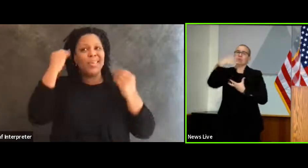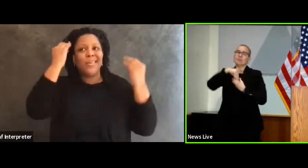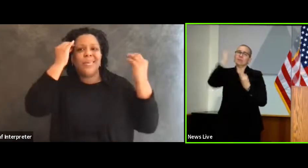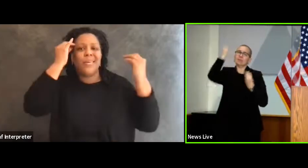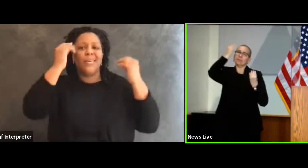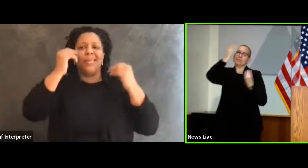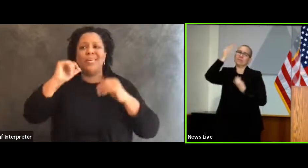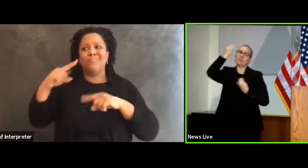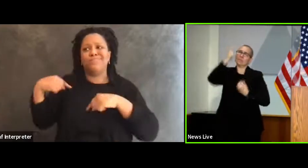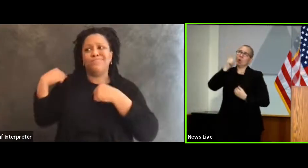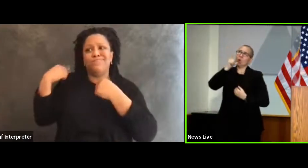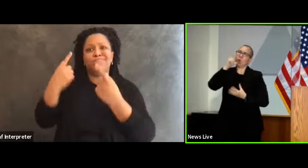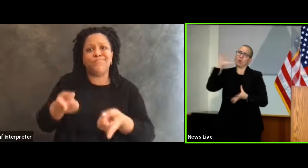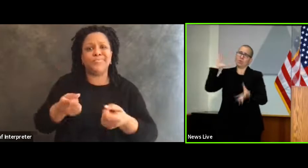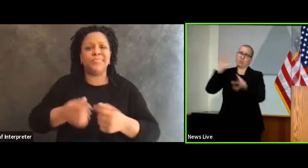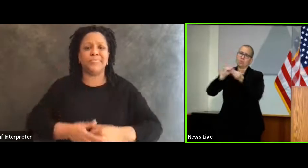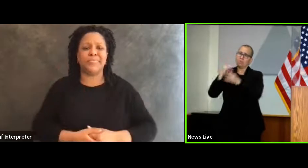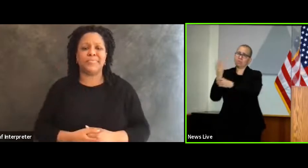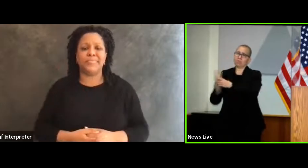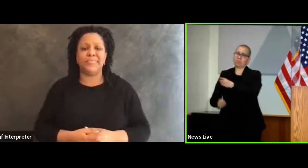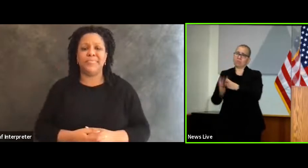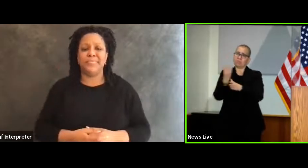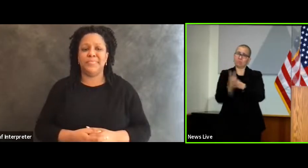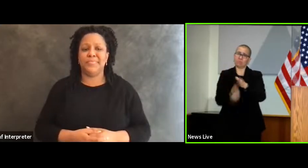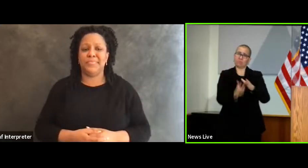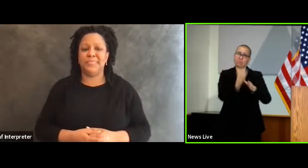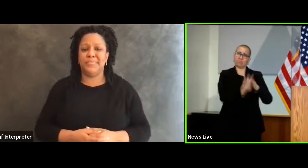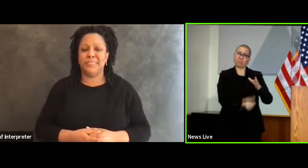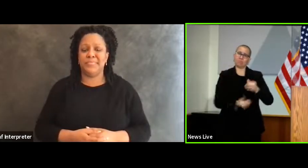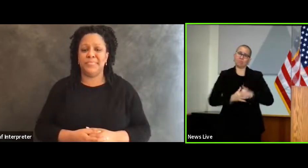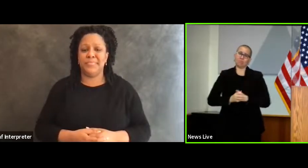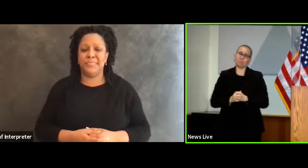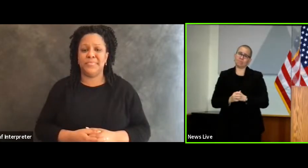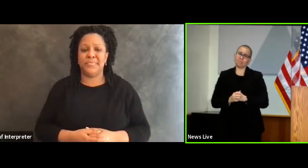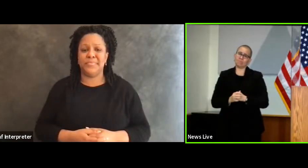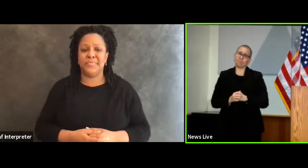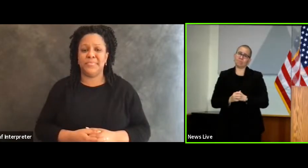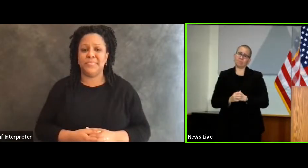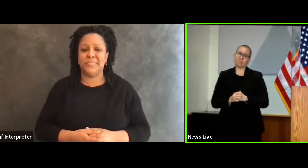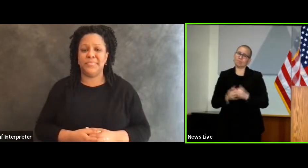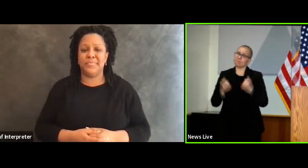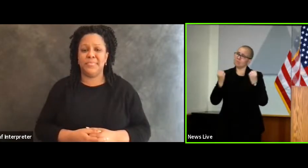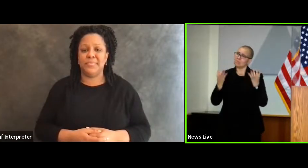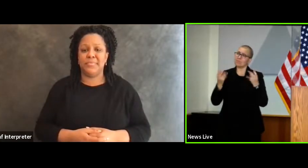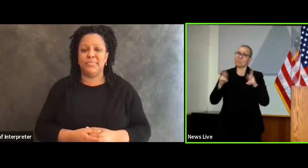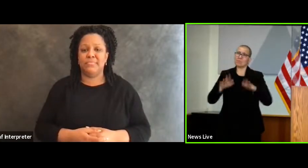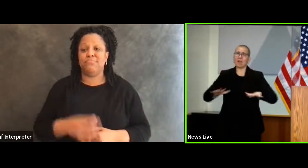So like many Minnesotans, I could feel myself holding my breath.